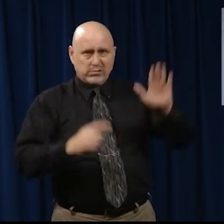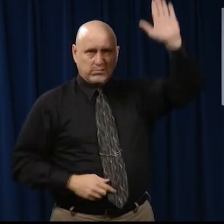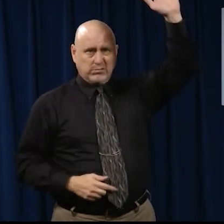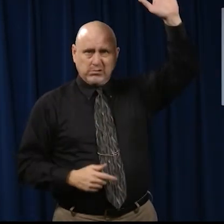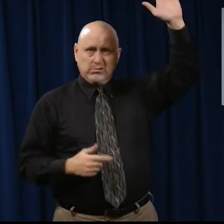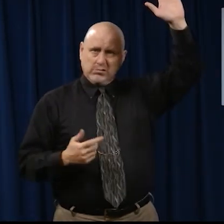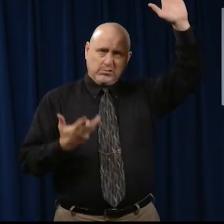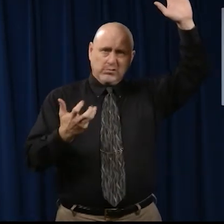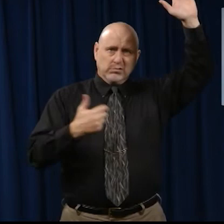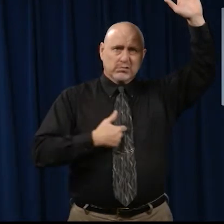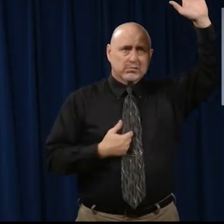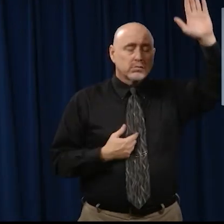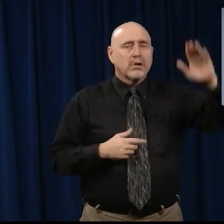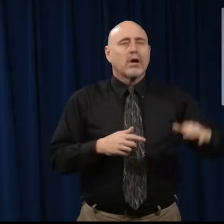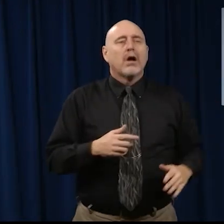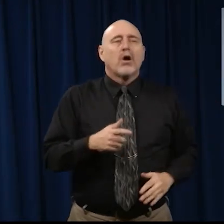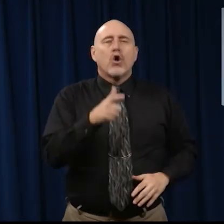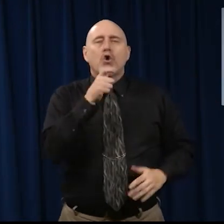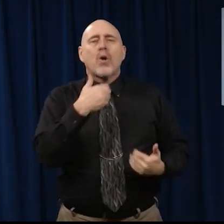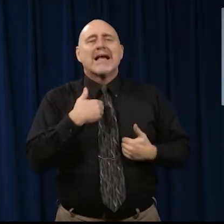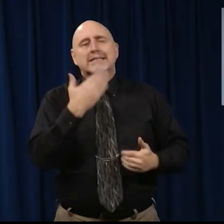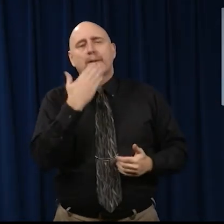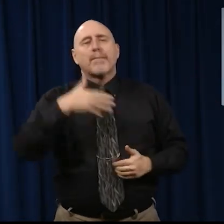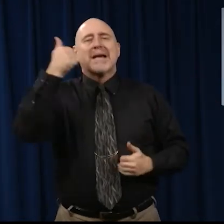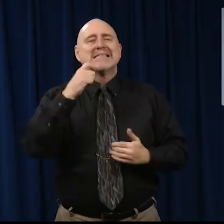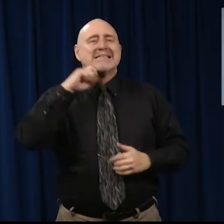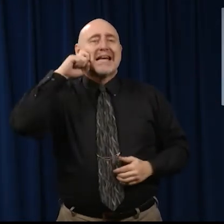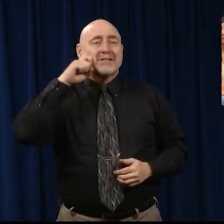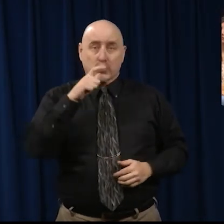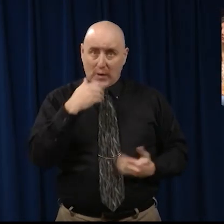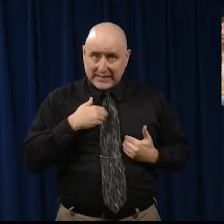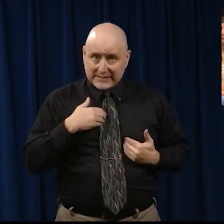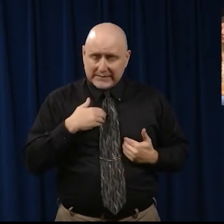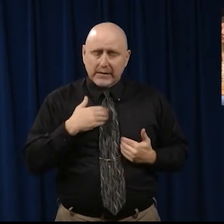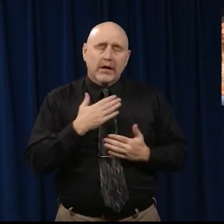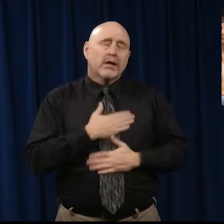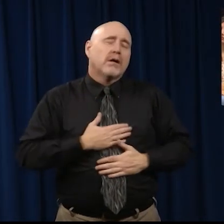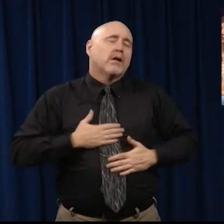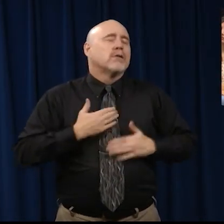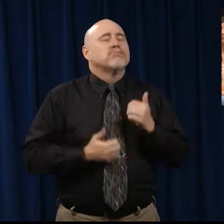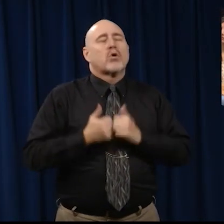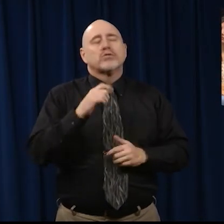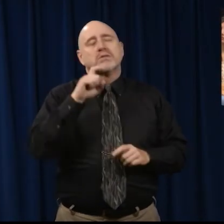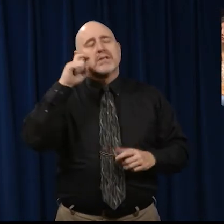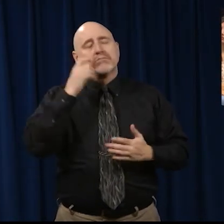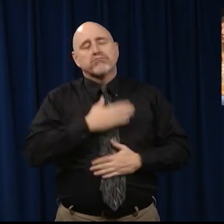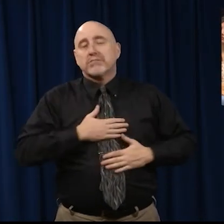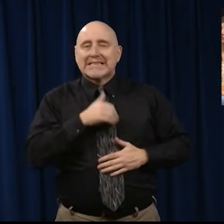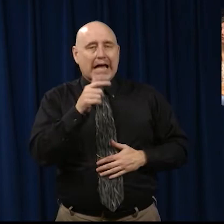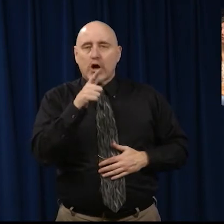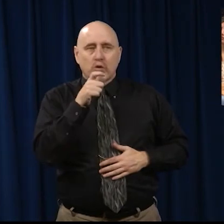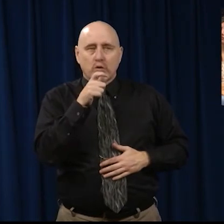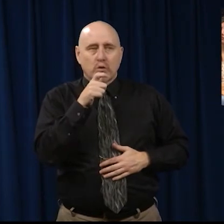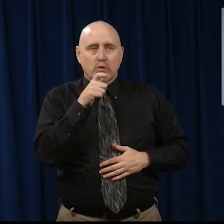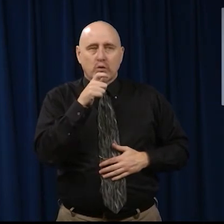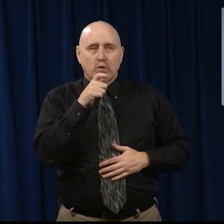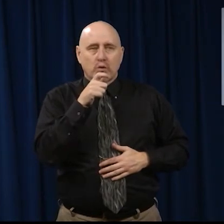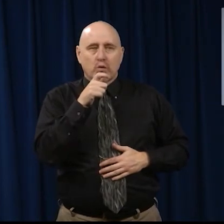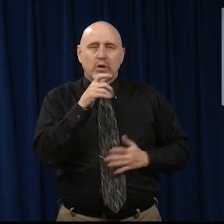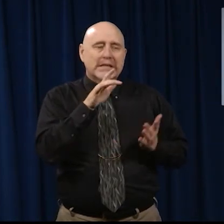every single one of us would say, well, I certainly do. Do you know who's having the best sex? Now listen to me. Who's having the best sex? It's not the people who have tried it out